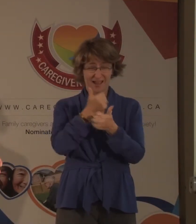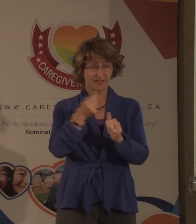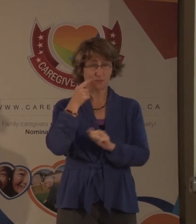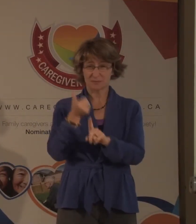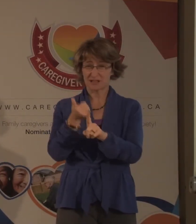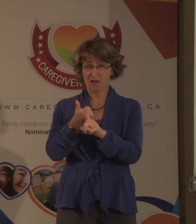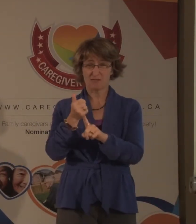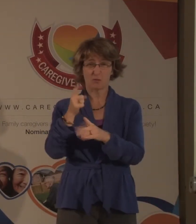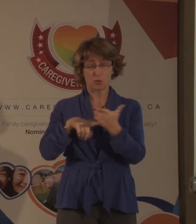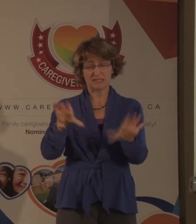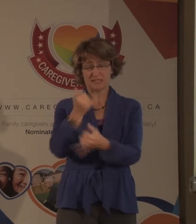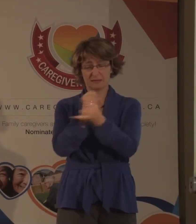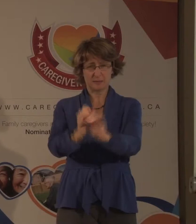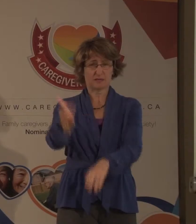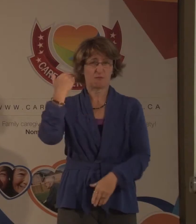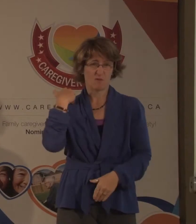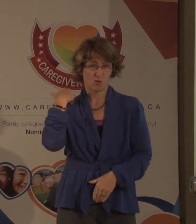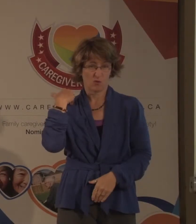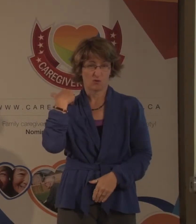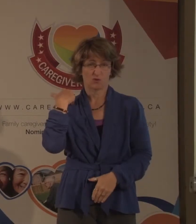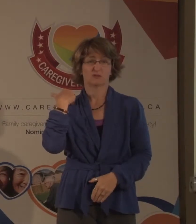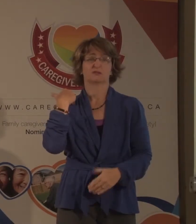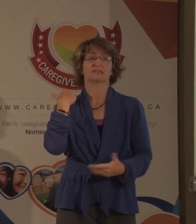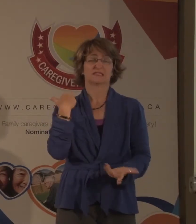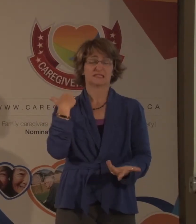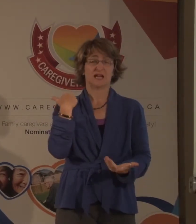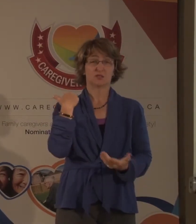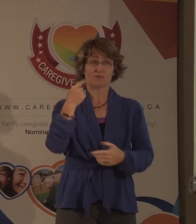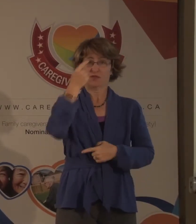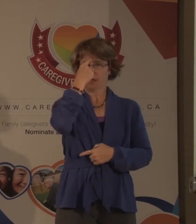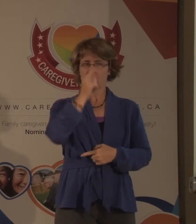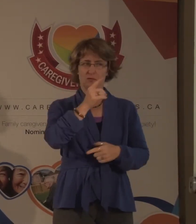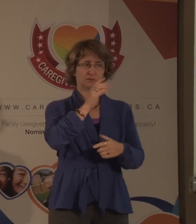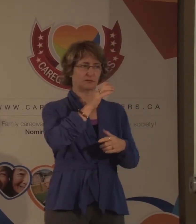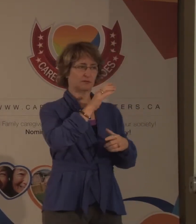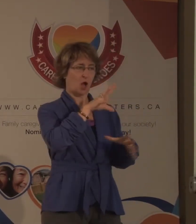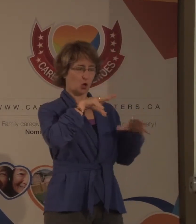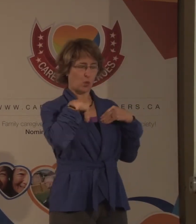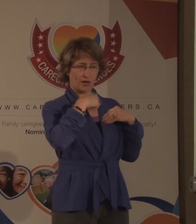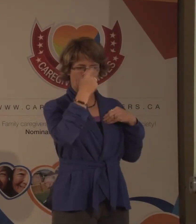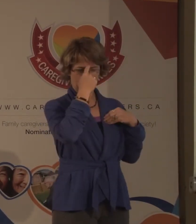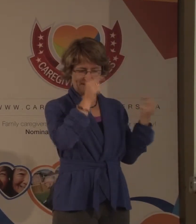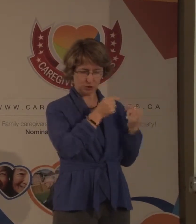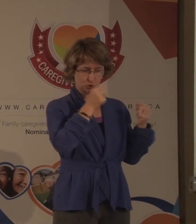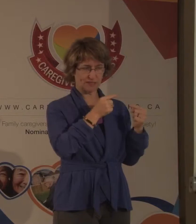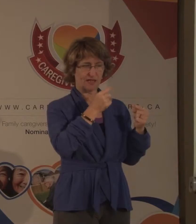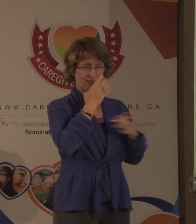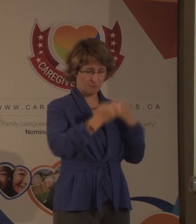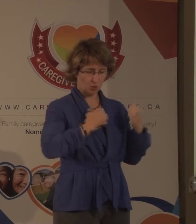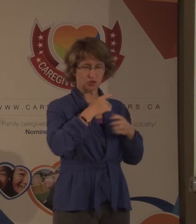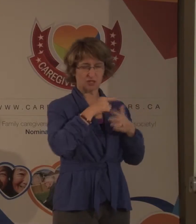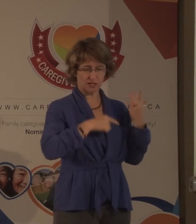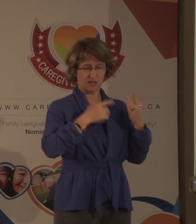that he did before. And when you look at ABI and what we looked at, the emotional side, he's got all